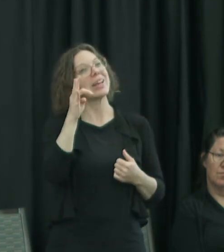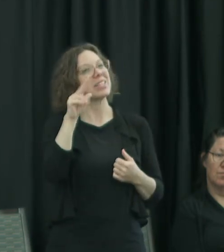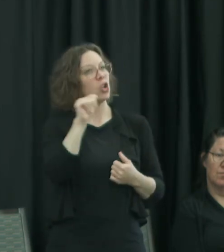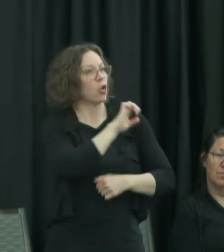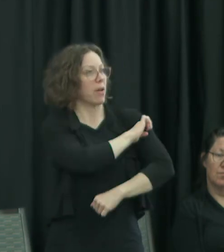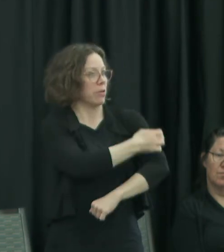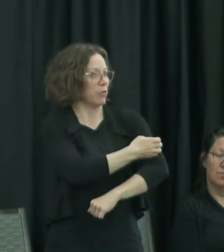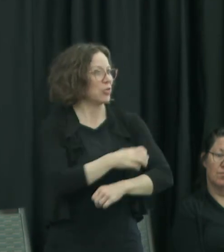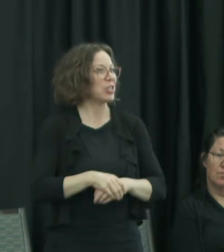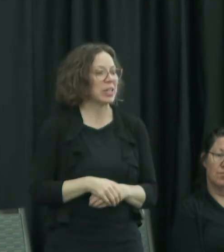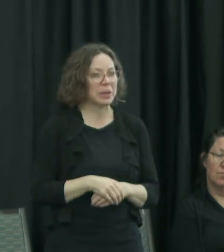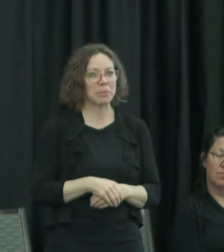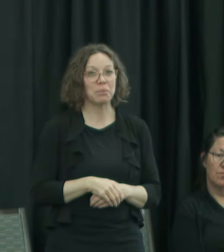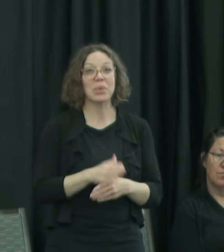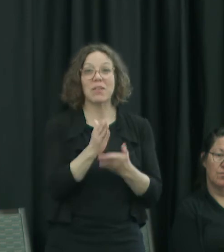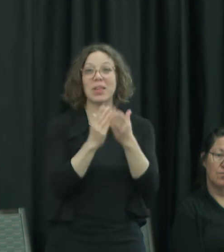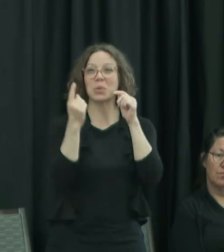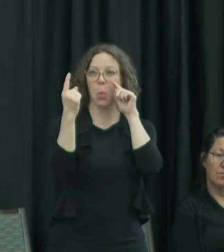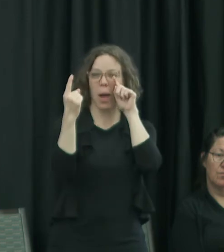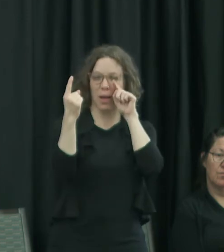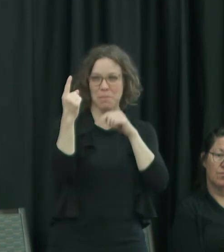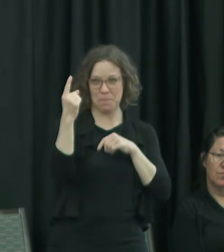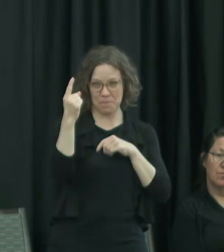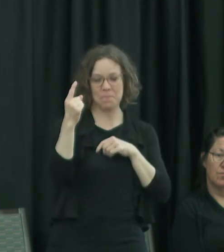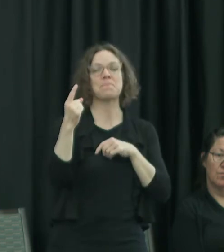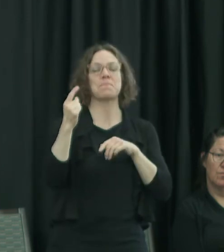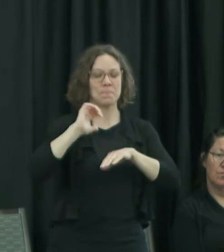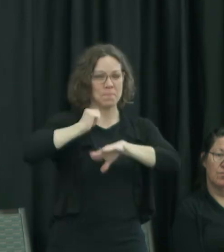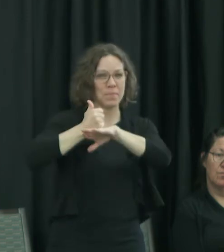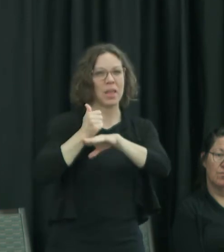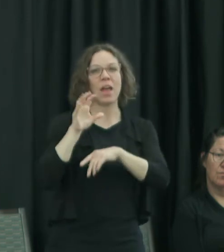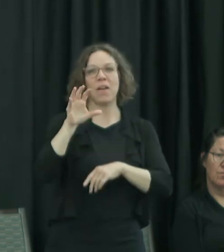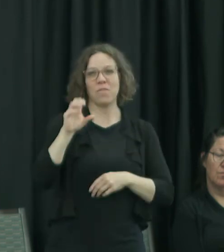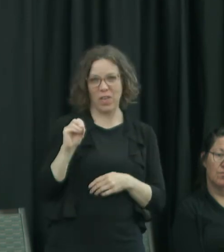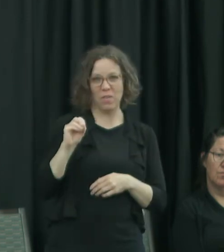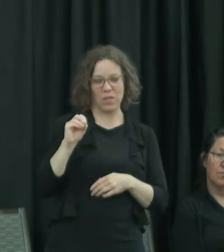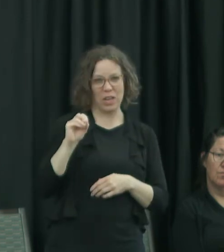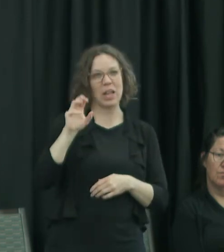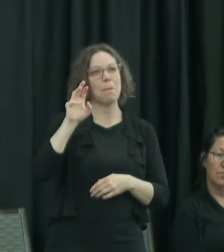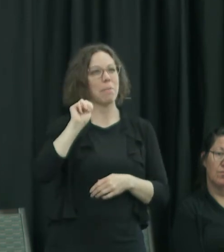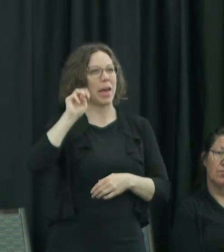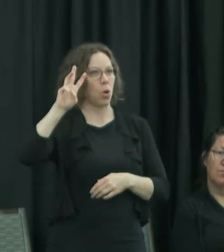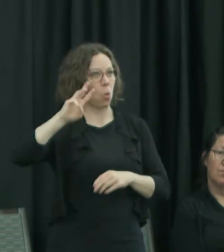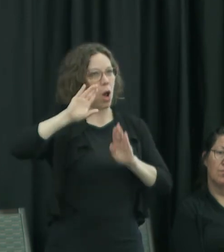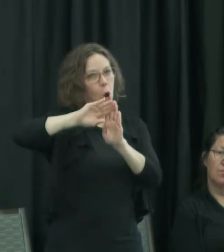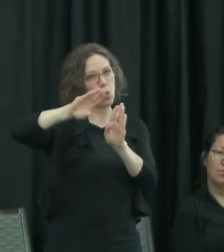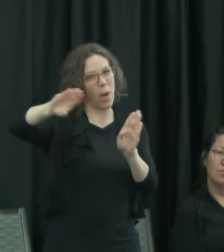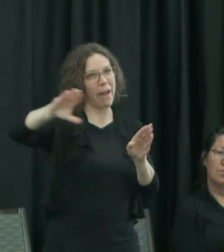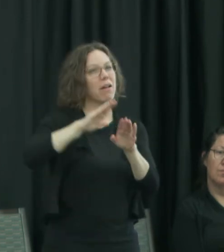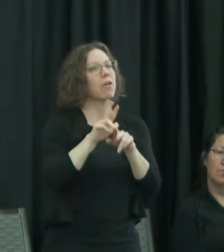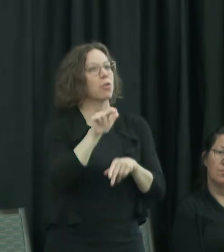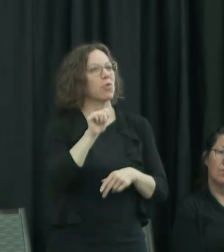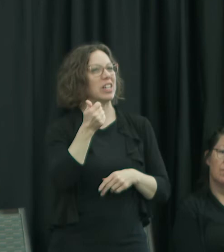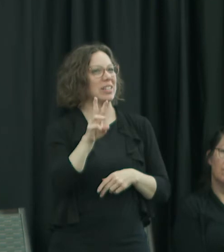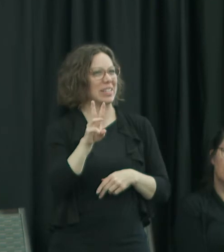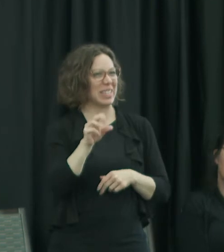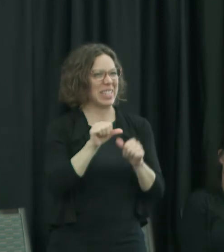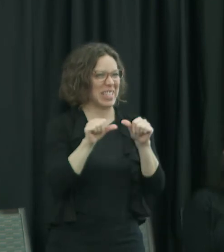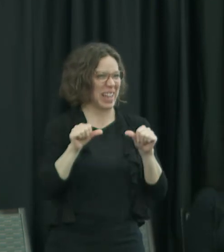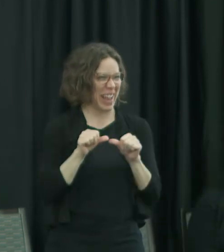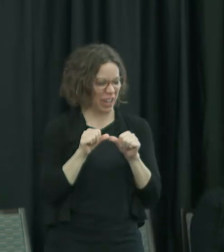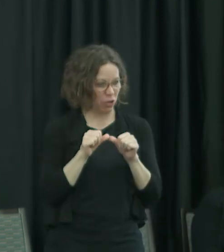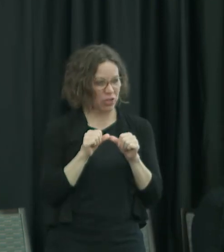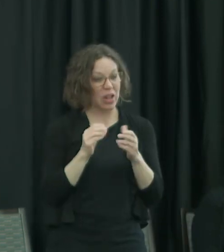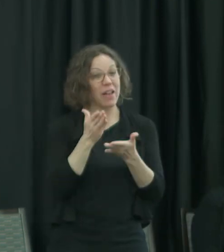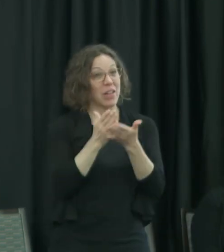Energy. Phase 1 is scheduled to be a 50-megawatt array on 316 acres. Phase 2 is scheduled